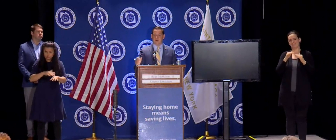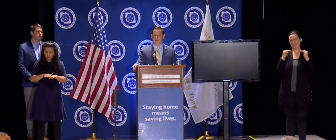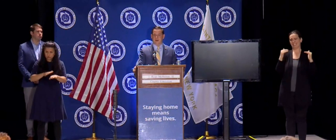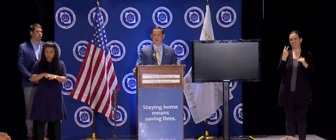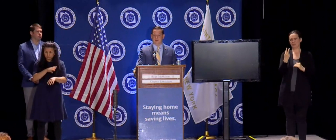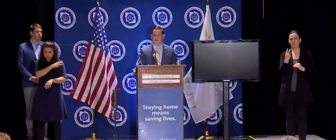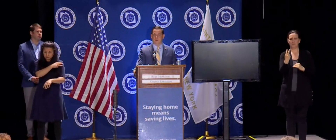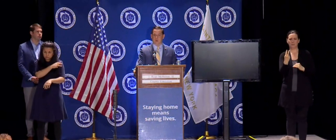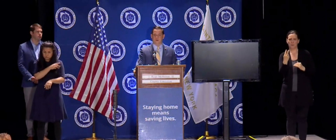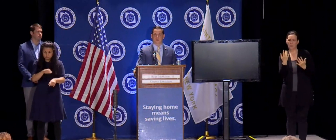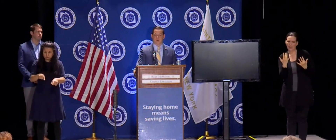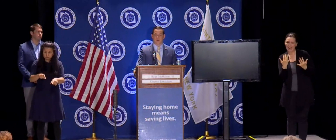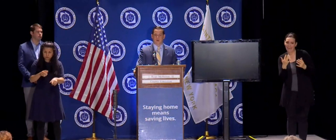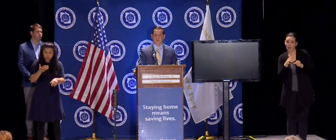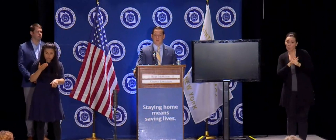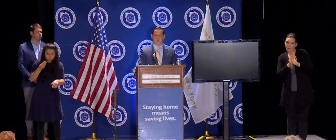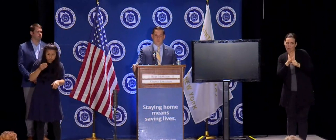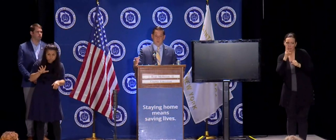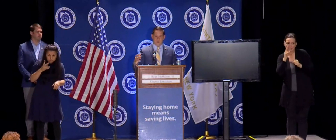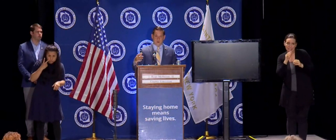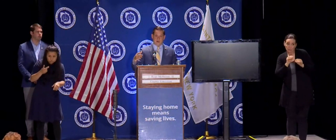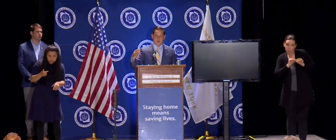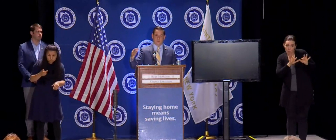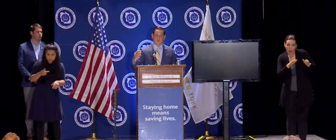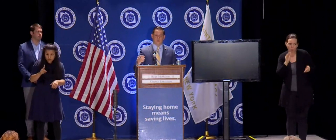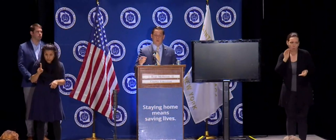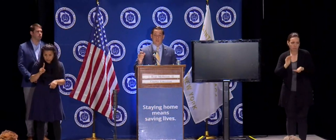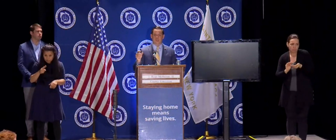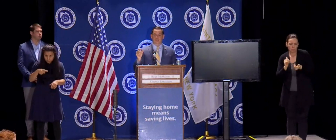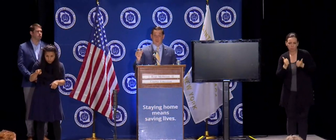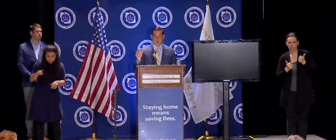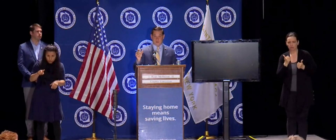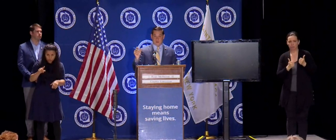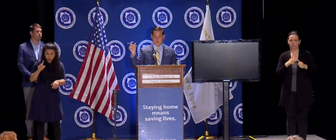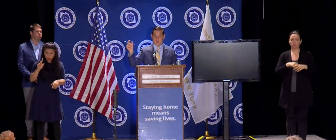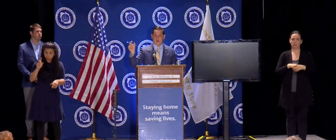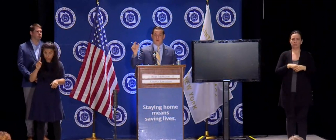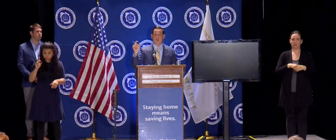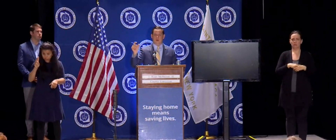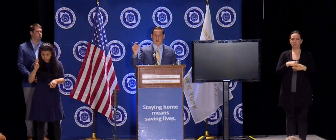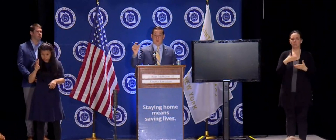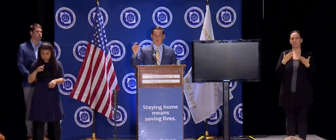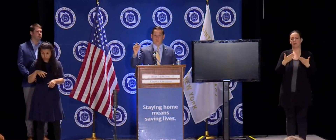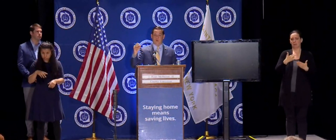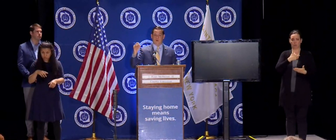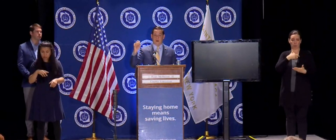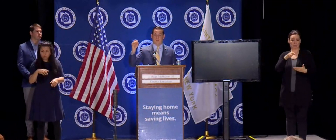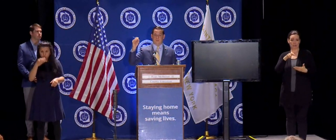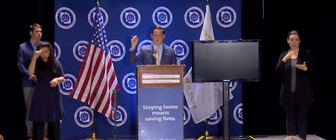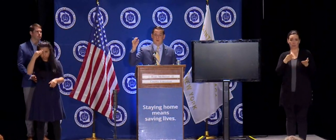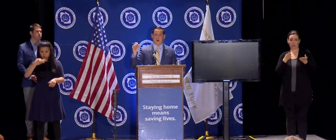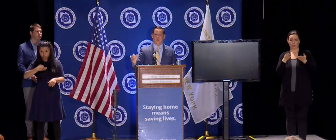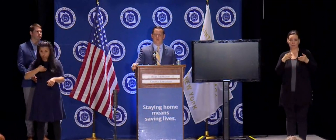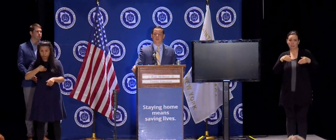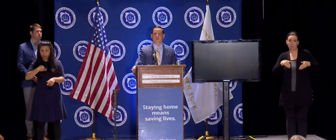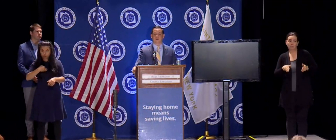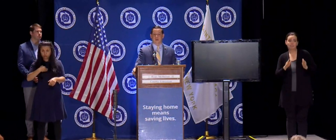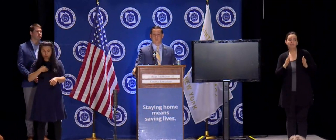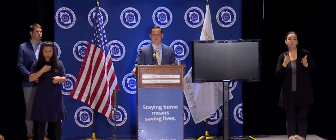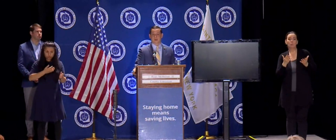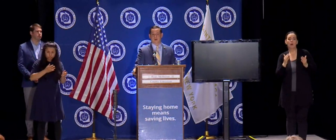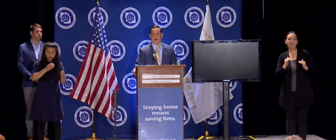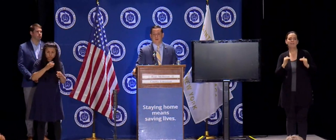test the virus at different points. So maybe you allow a little, for religious services, you move it up with